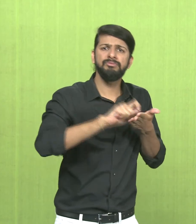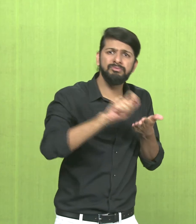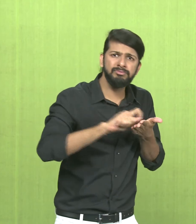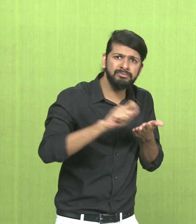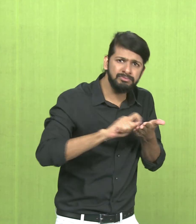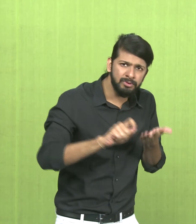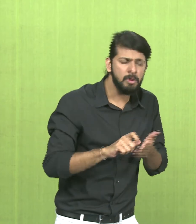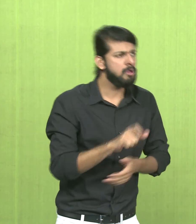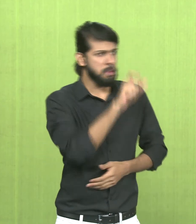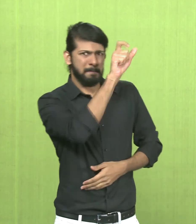a poet,